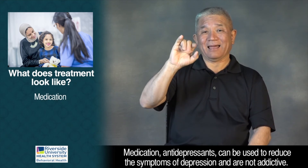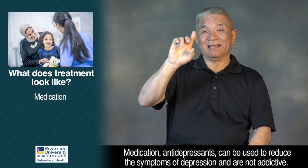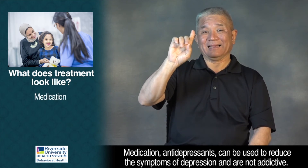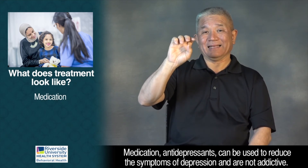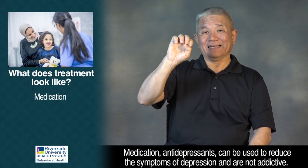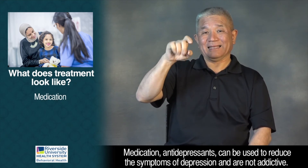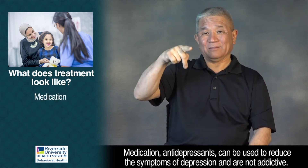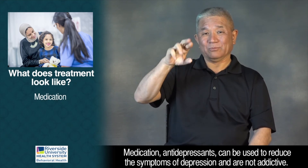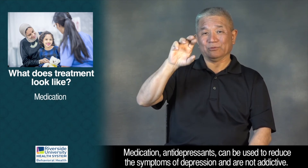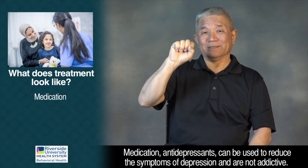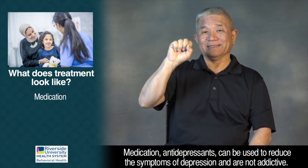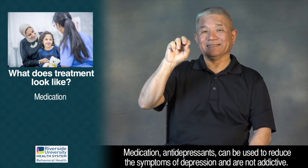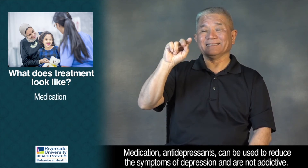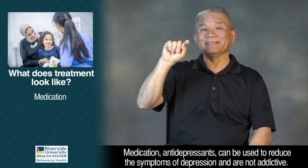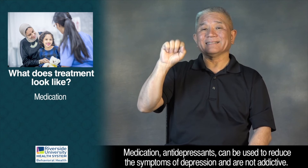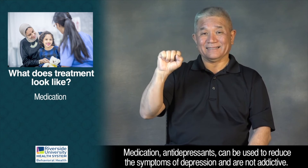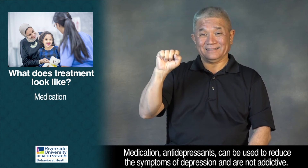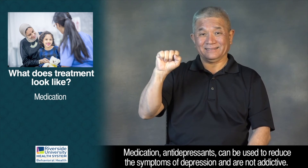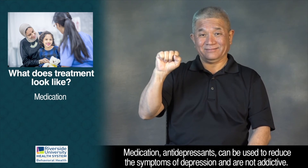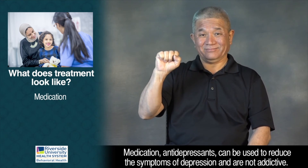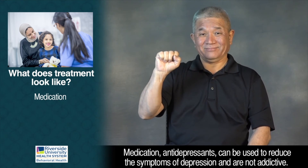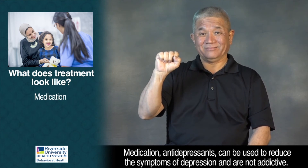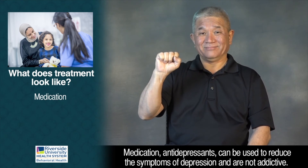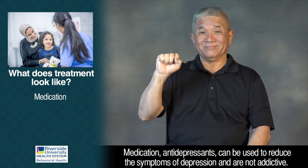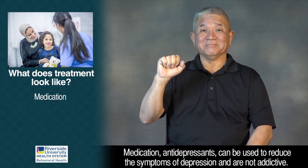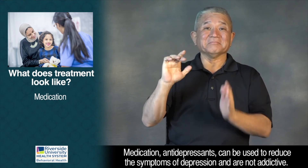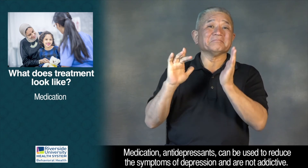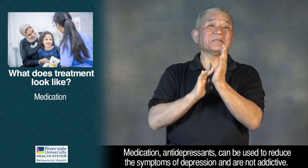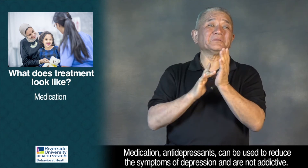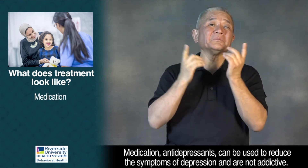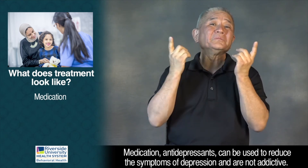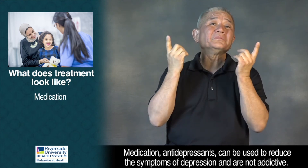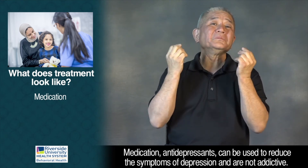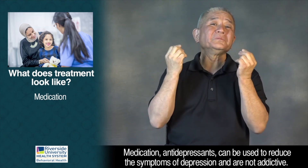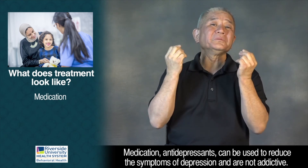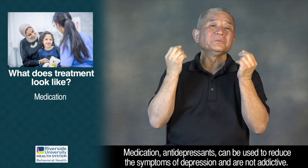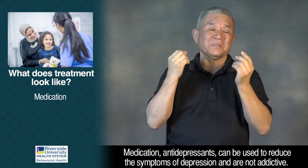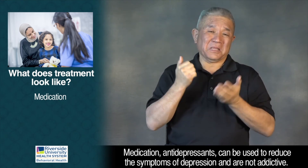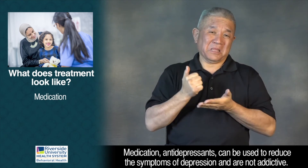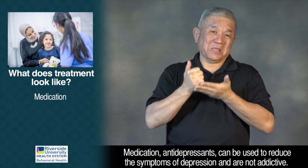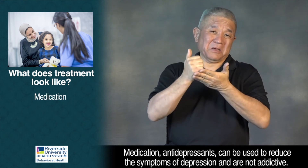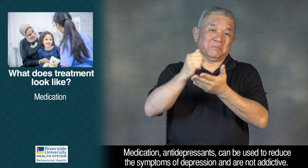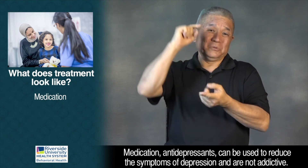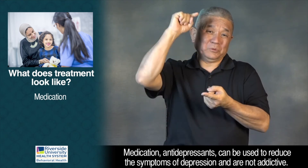Medication, antidepressants, can be used to reduce the symptoms of depression and are not